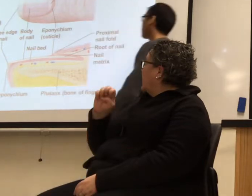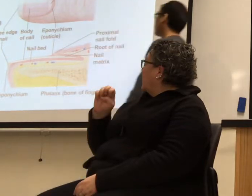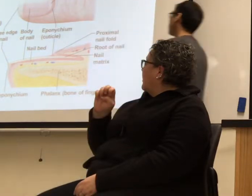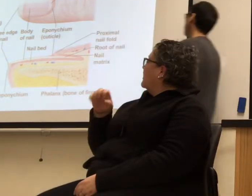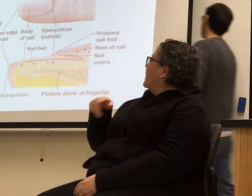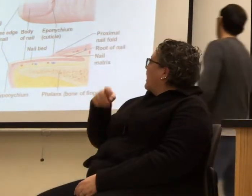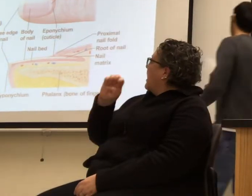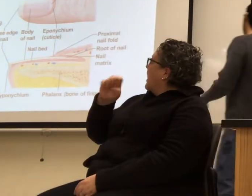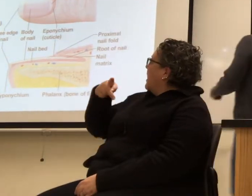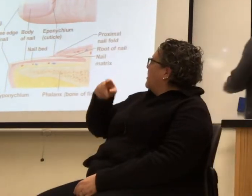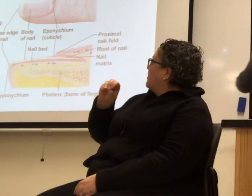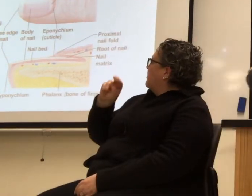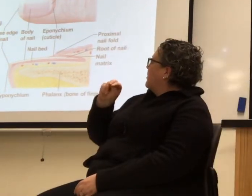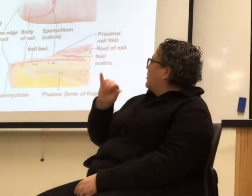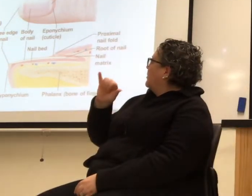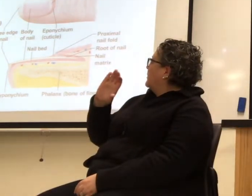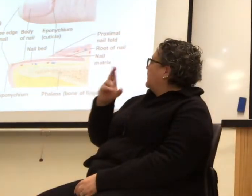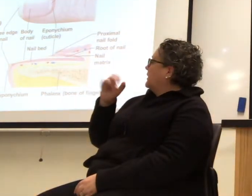hyponychium.